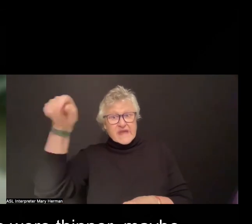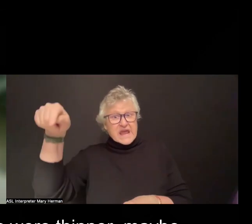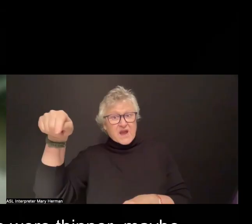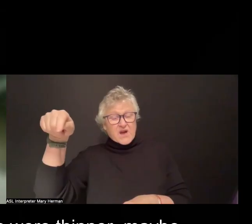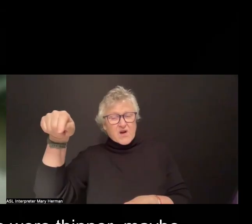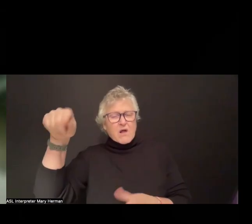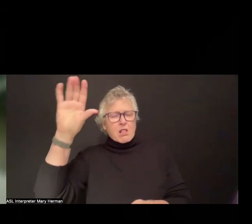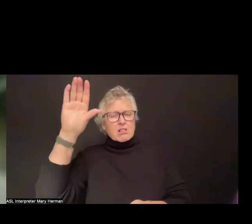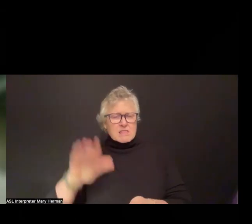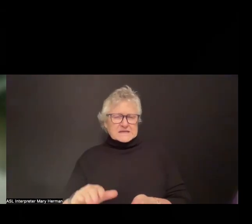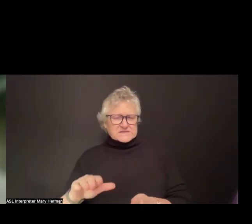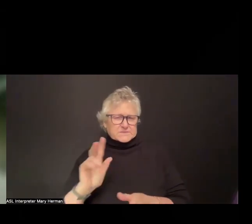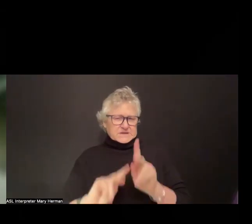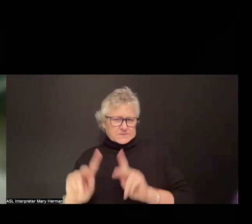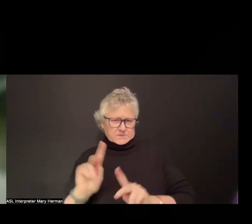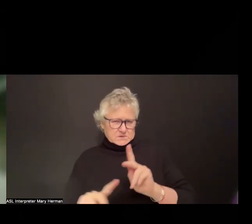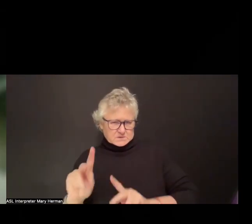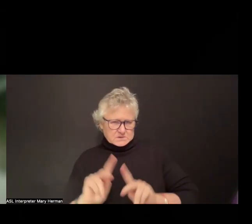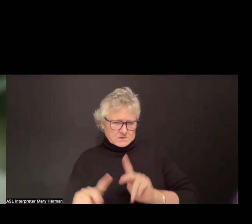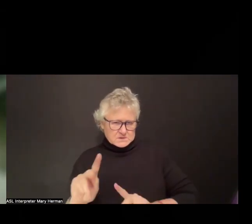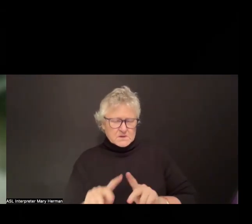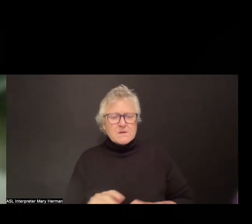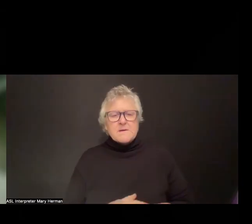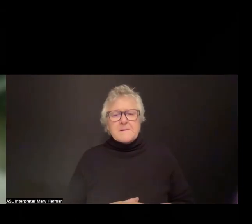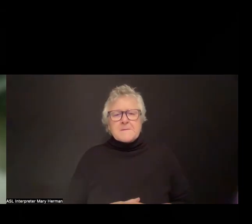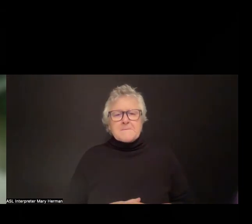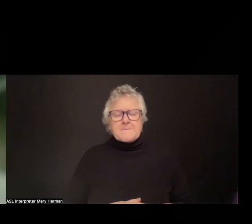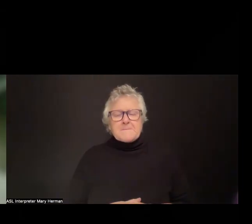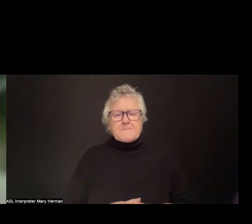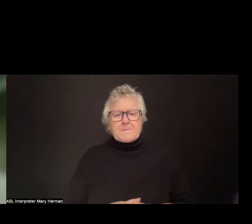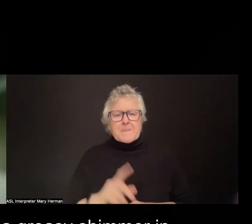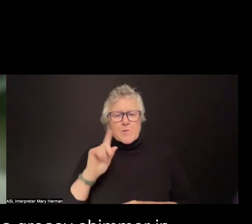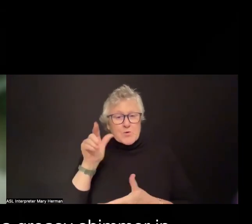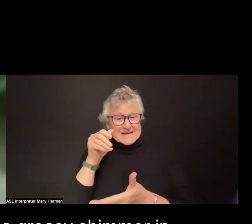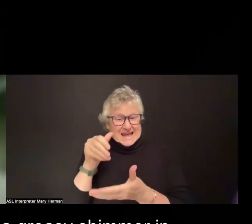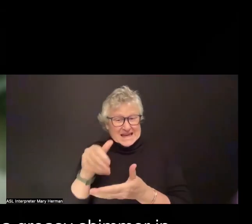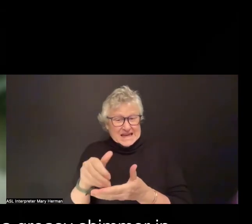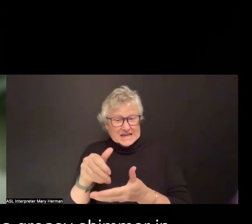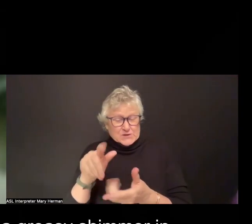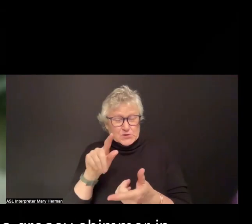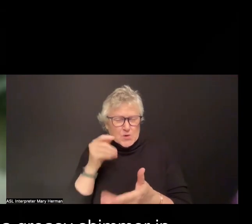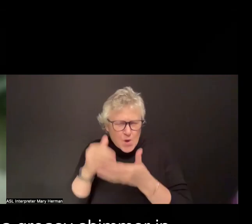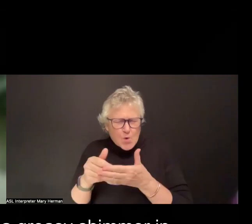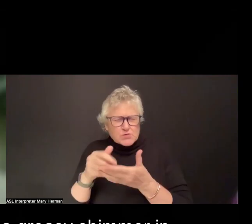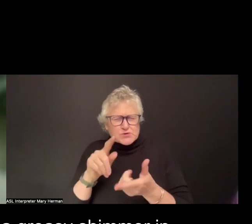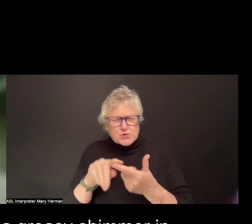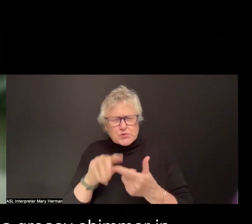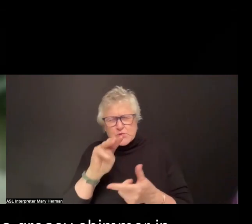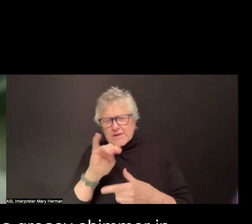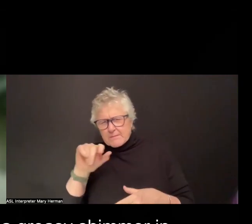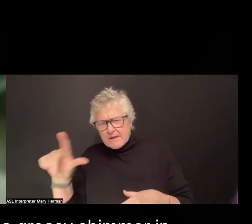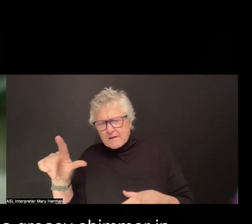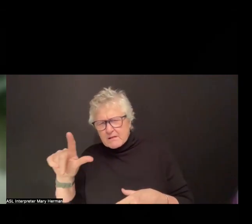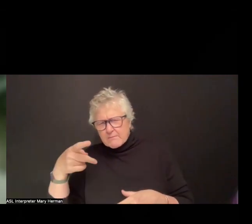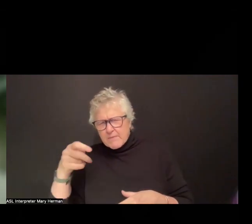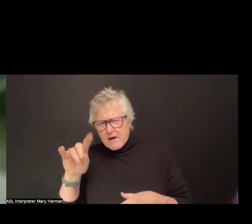of the inns and ordinaries were closer to the wharves. We were approaching the mill pond. The mill pond was a greasy shimmer in the afternoon sun, dotted